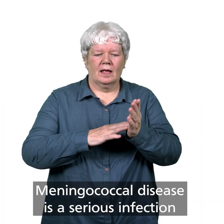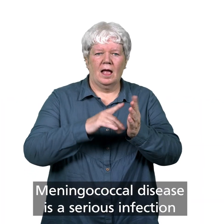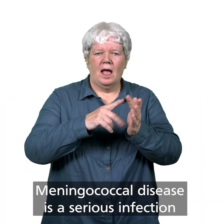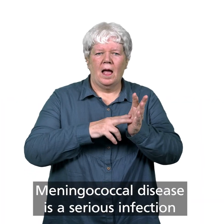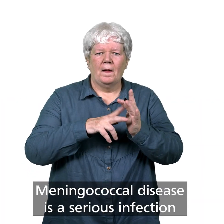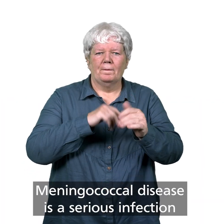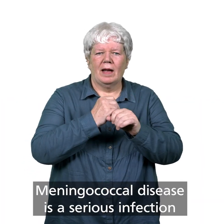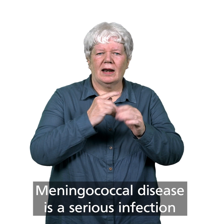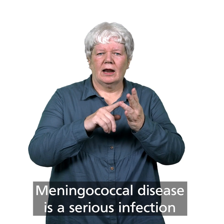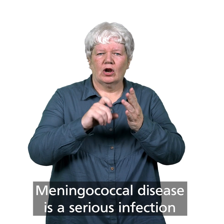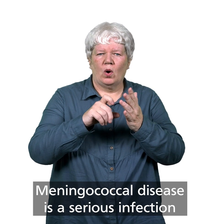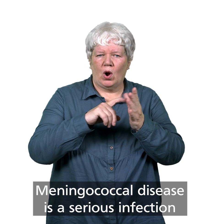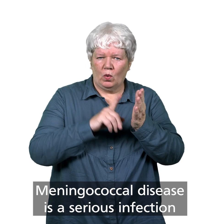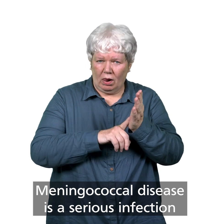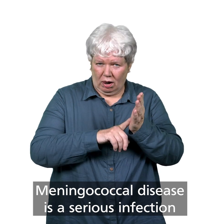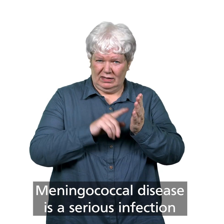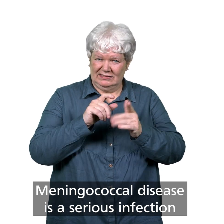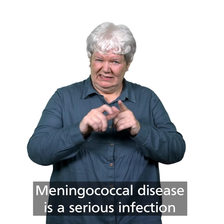Meningococcal disease is a serious infection